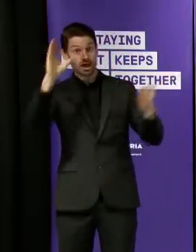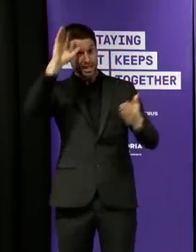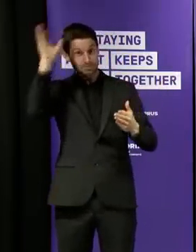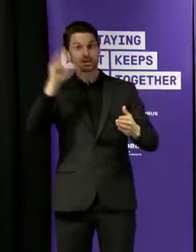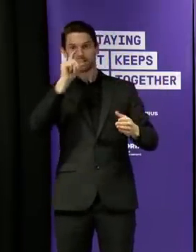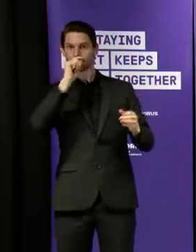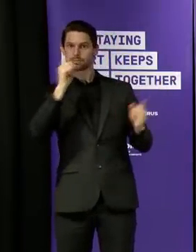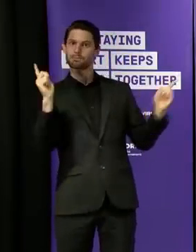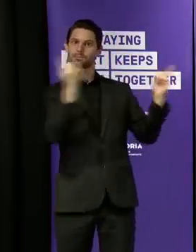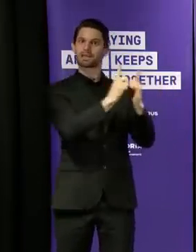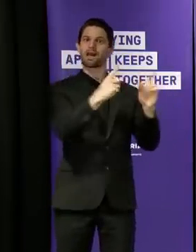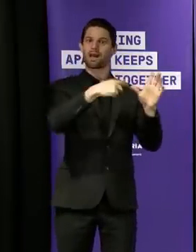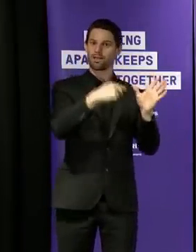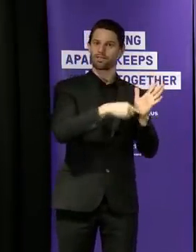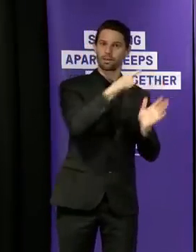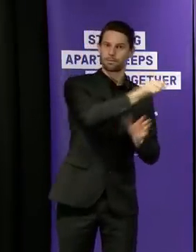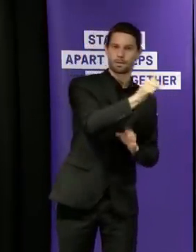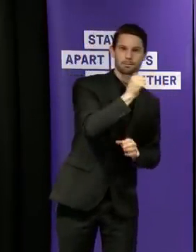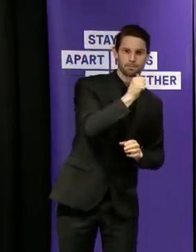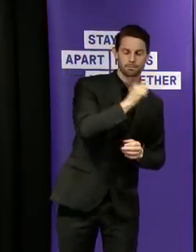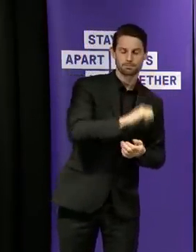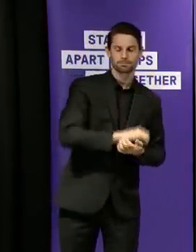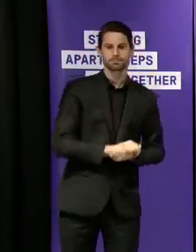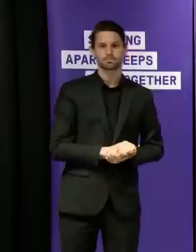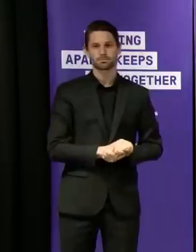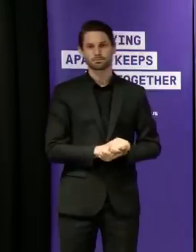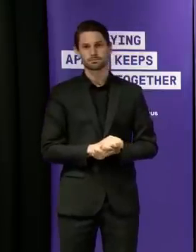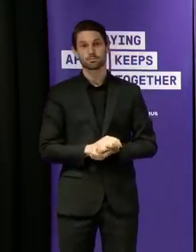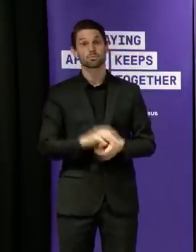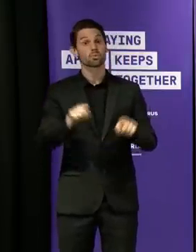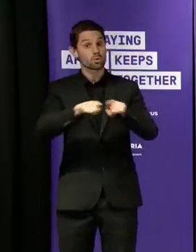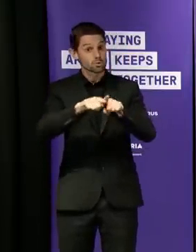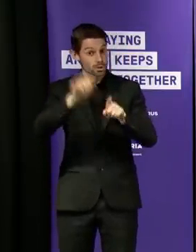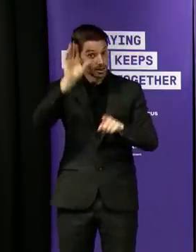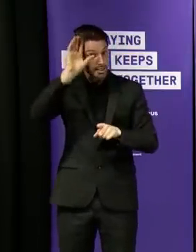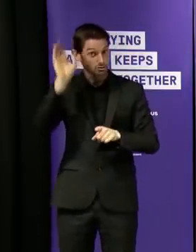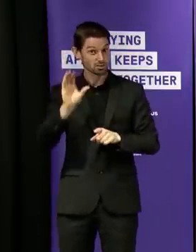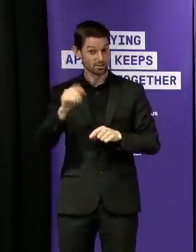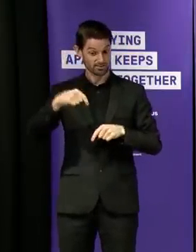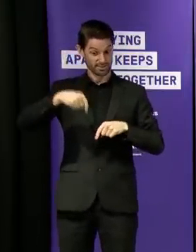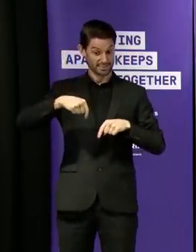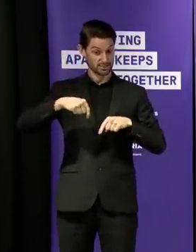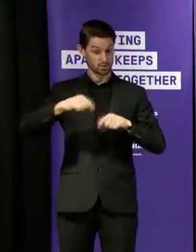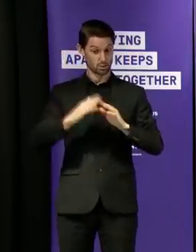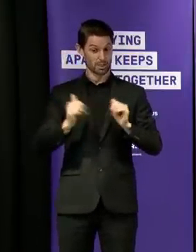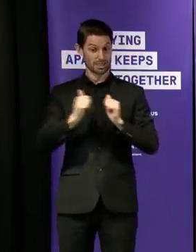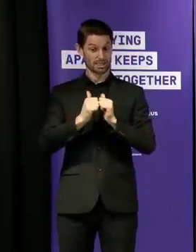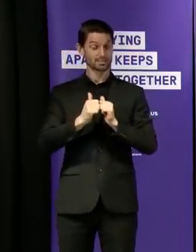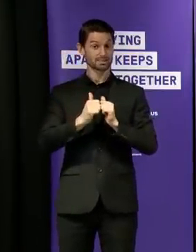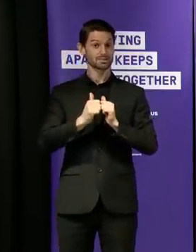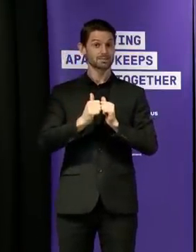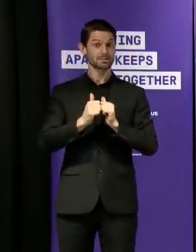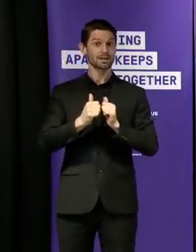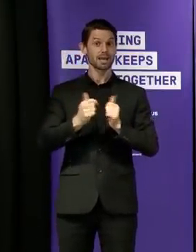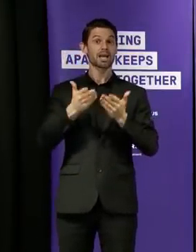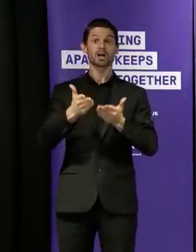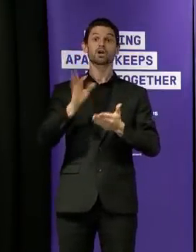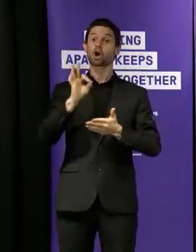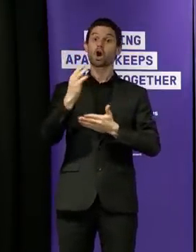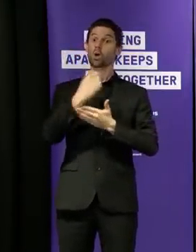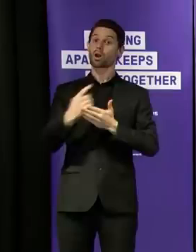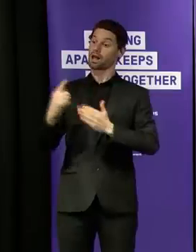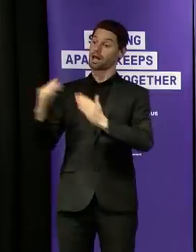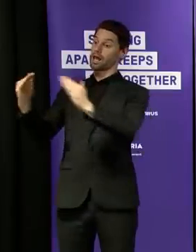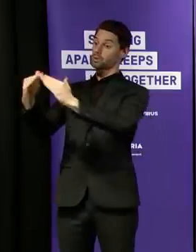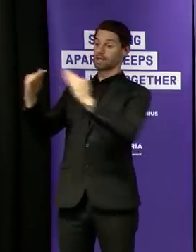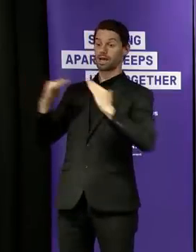home. They also have available to them by this weekend also the notion of not just a bubble that's exclusive with one other